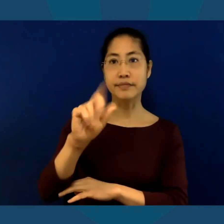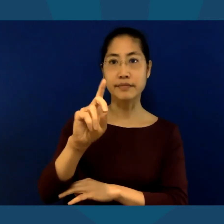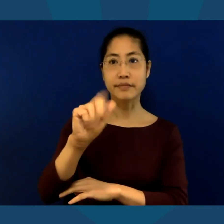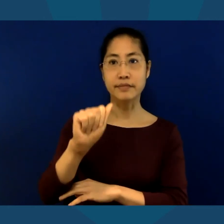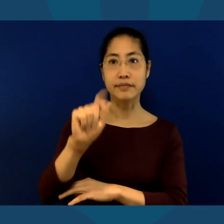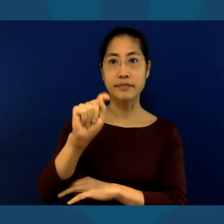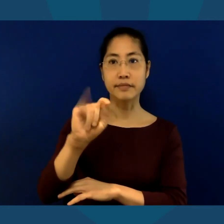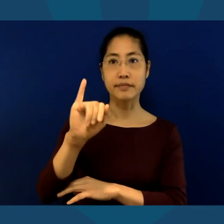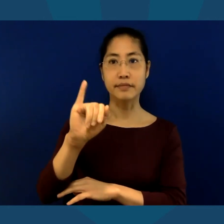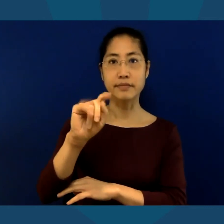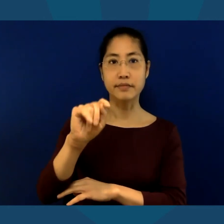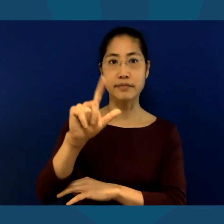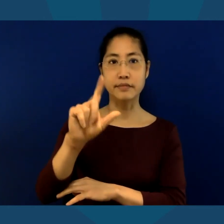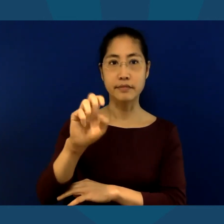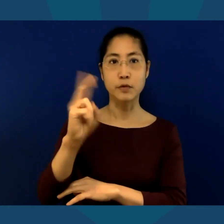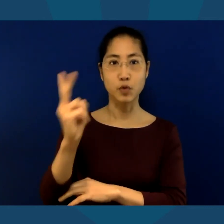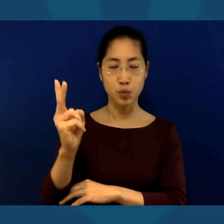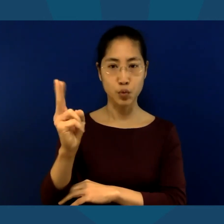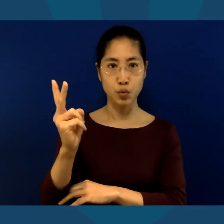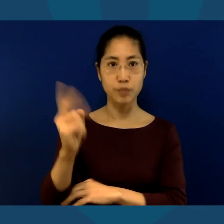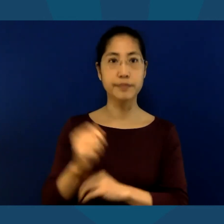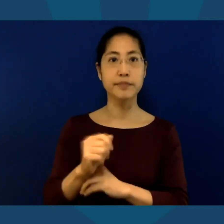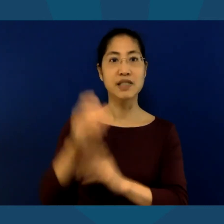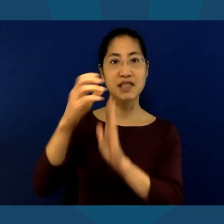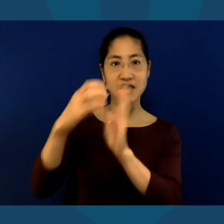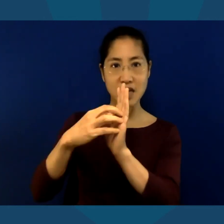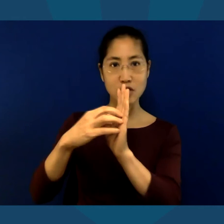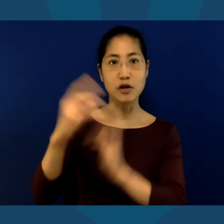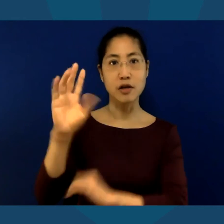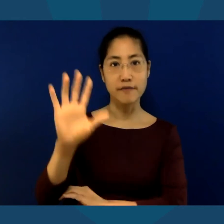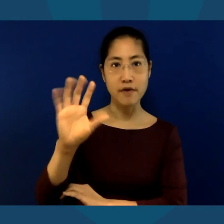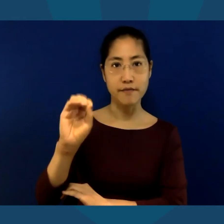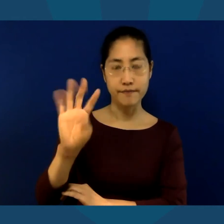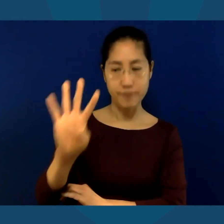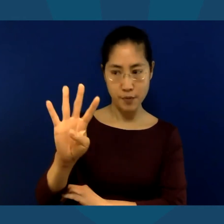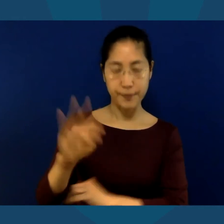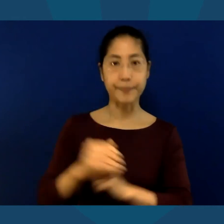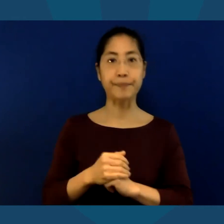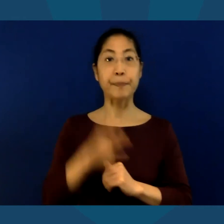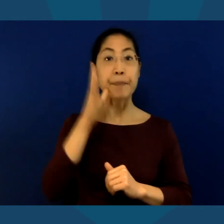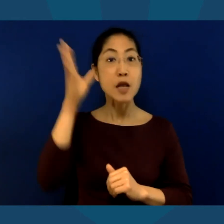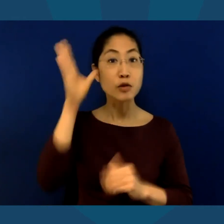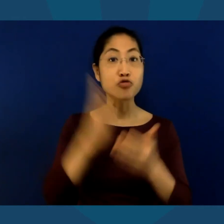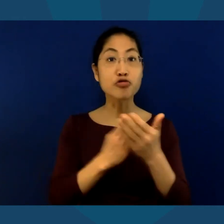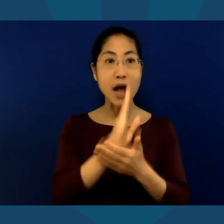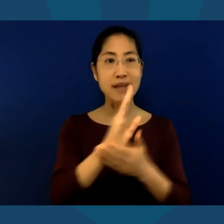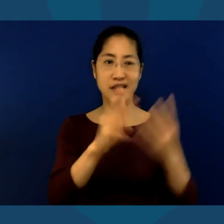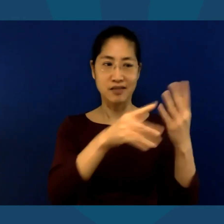Section 504, and parents' rights under IDEA,